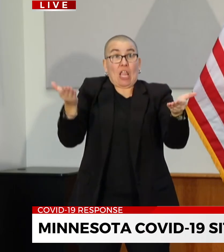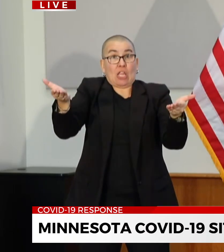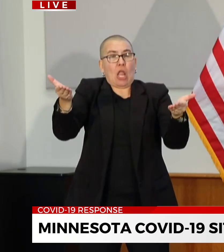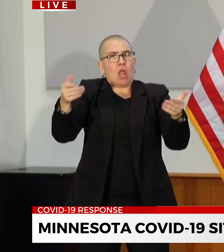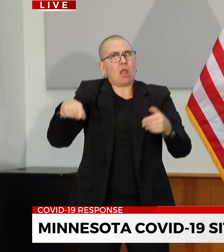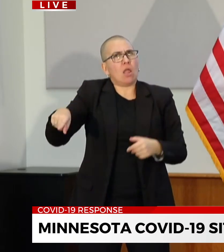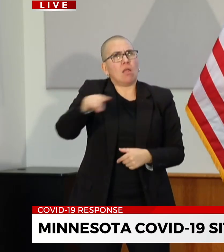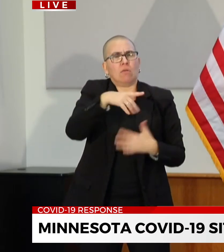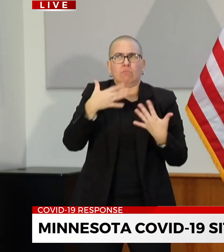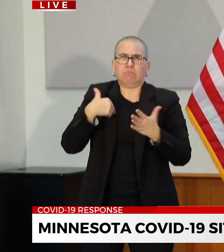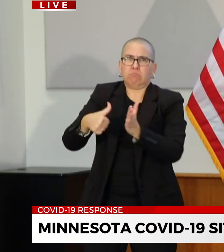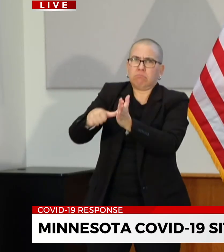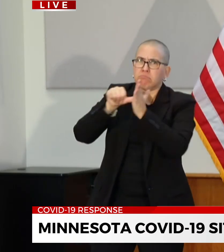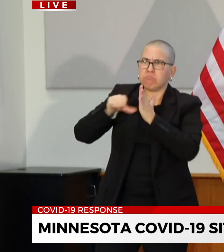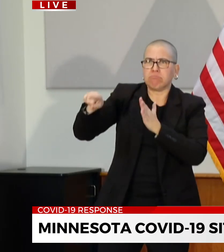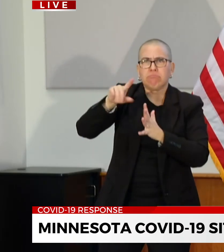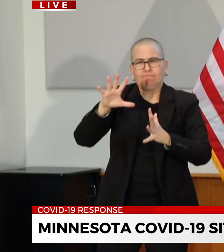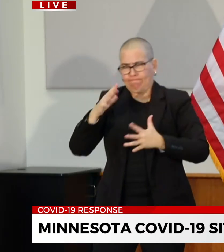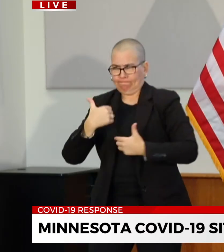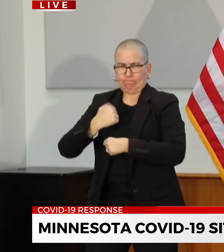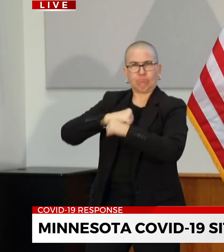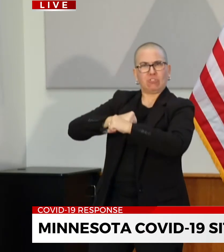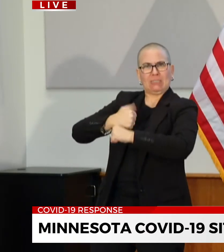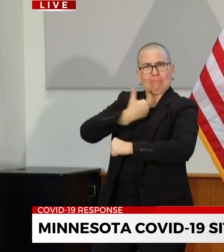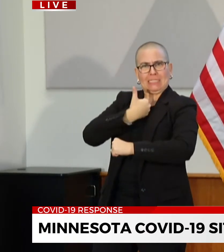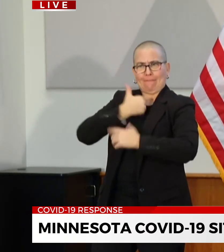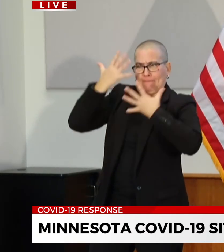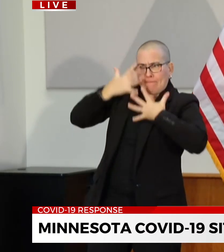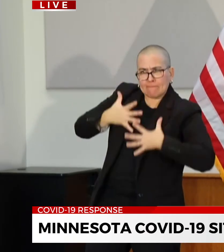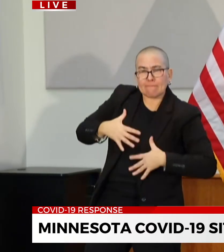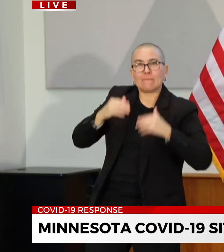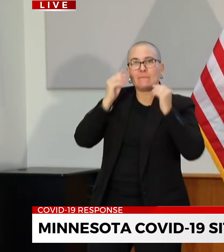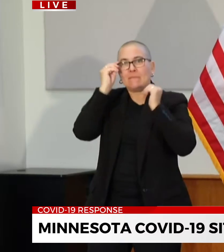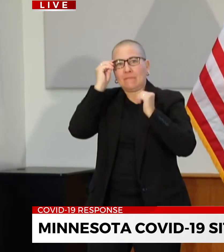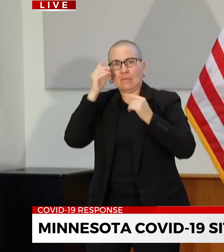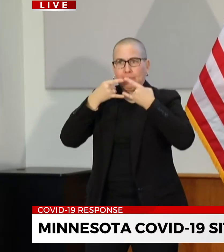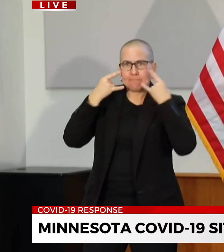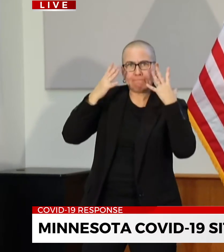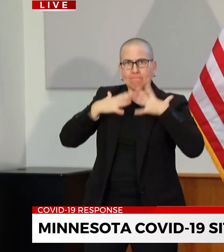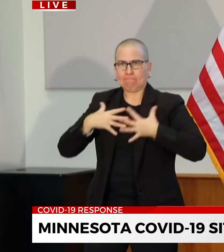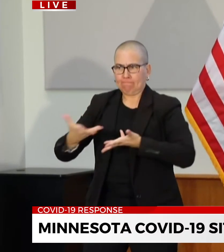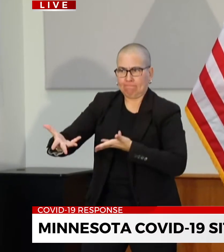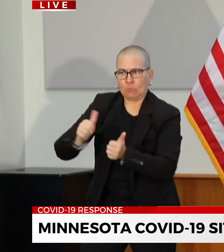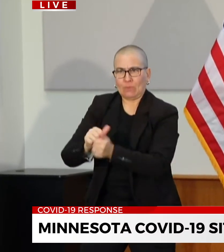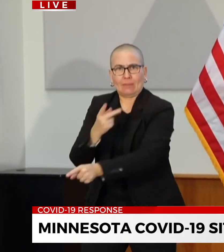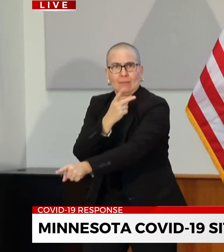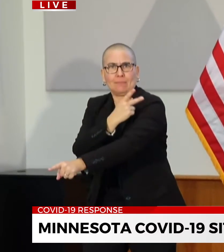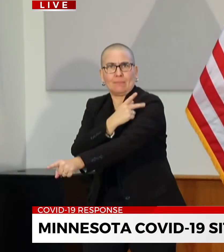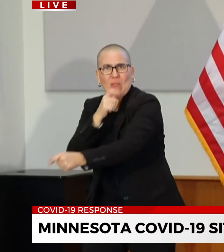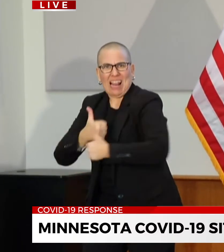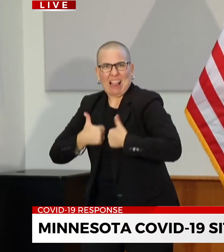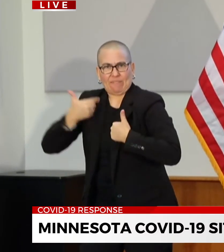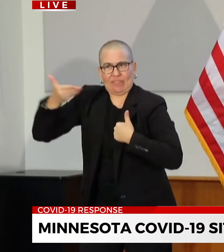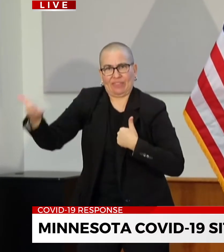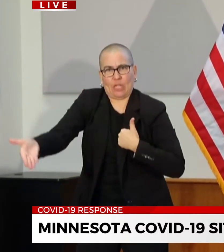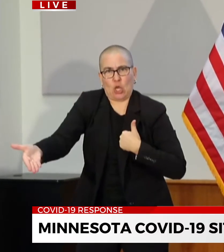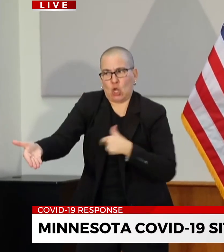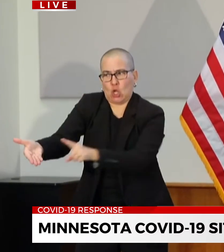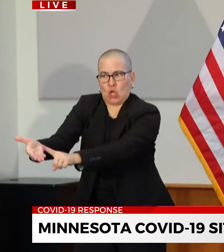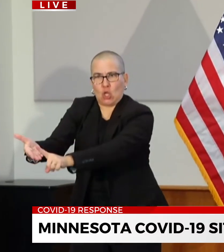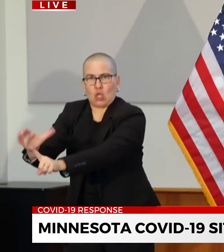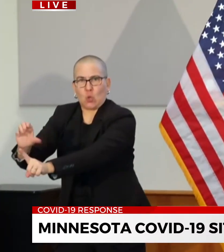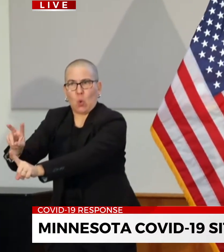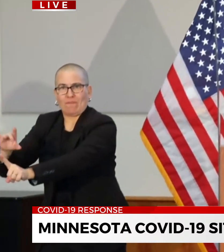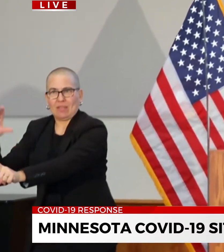job of putting practices in place to protect their residents and their staff from COVID-19. But the extremely high number of cases